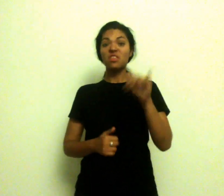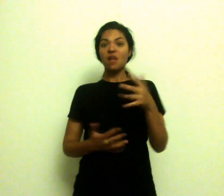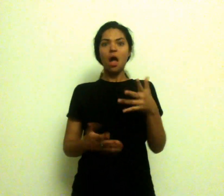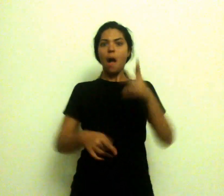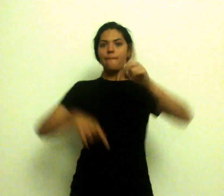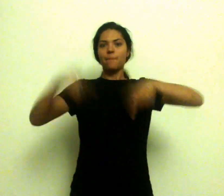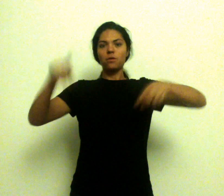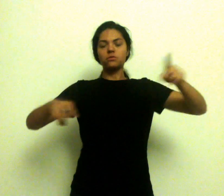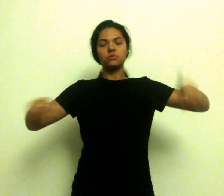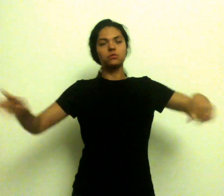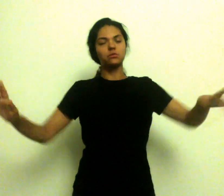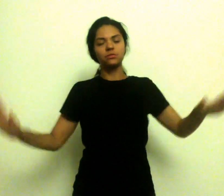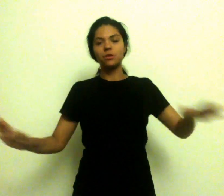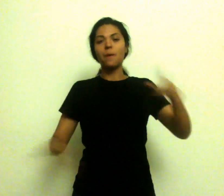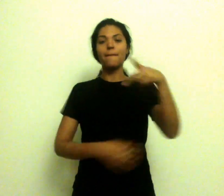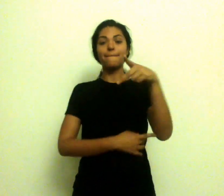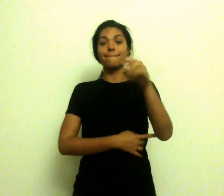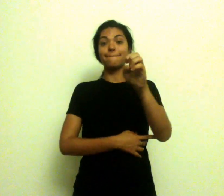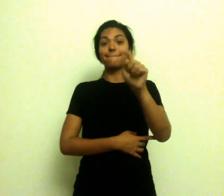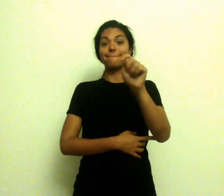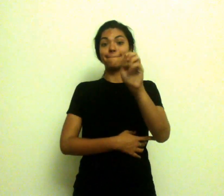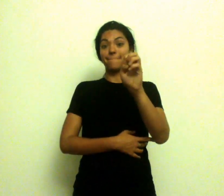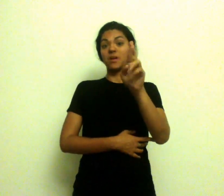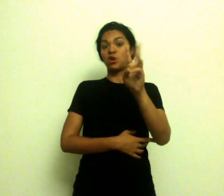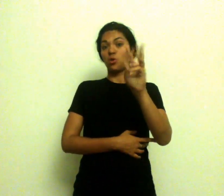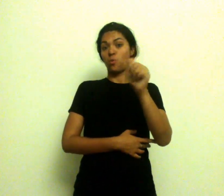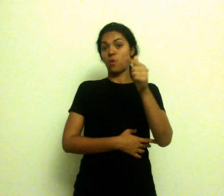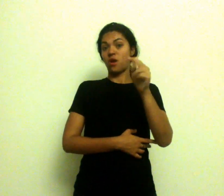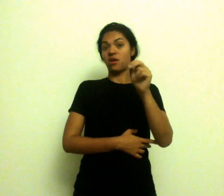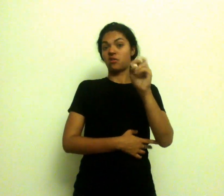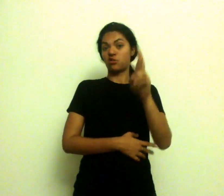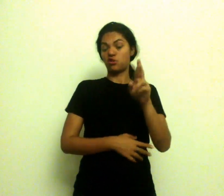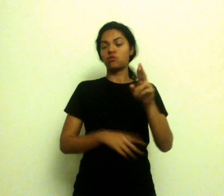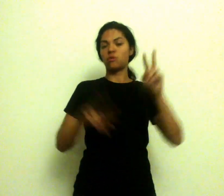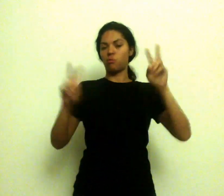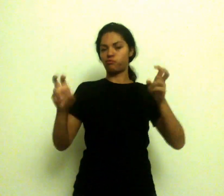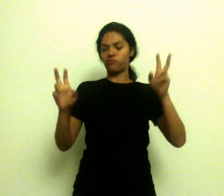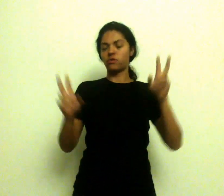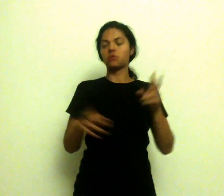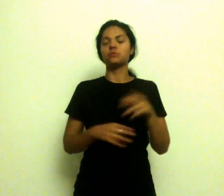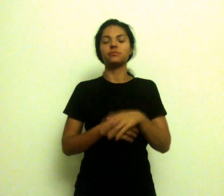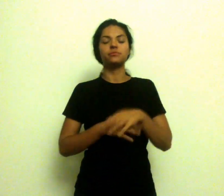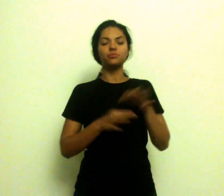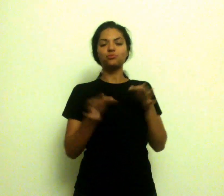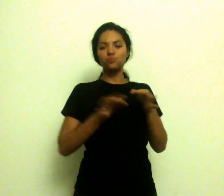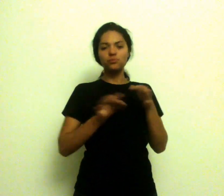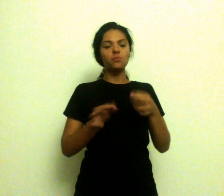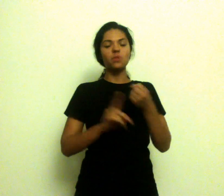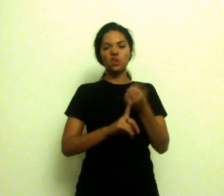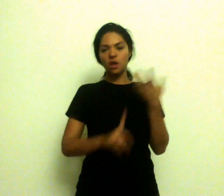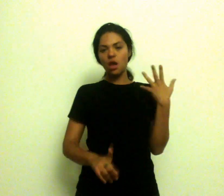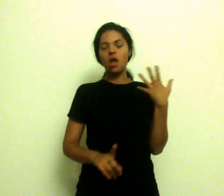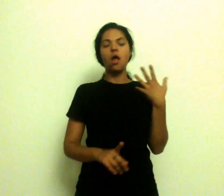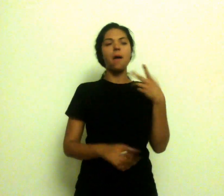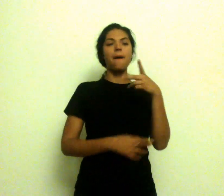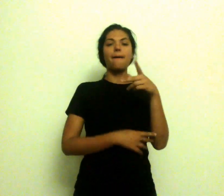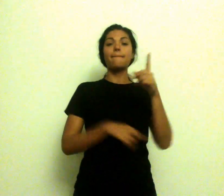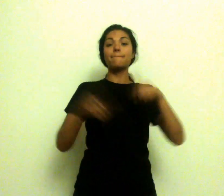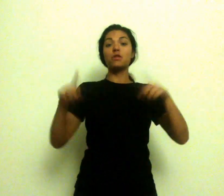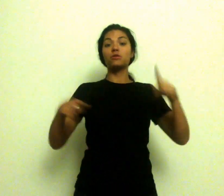a quip about this in California, and that's why, by the way, pluralization is often described as the Los Angelesation of the